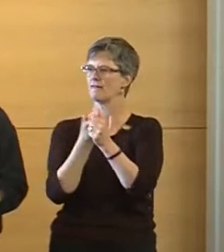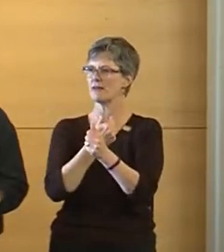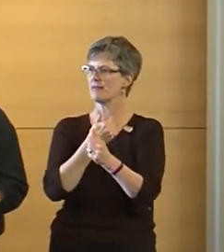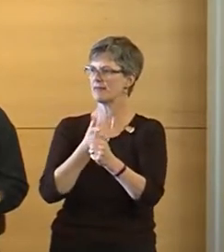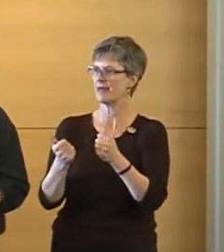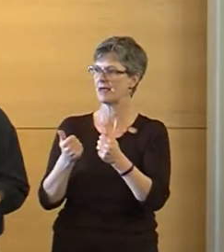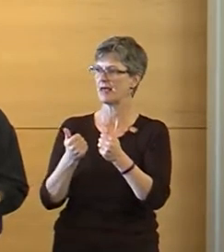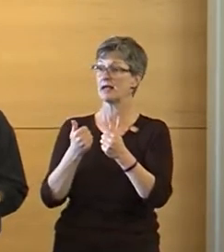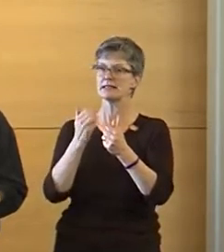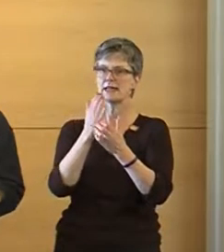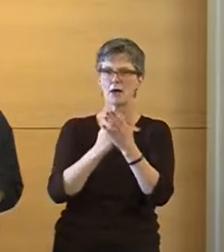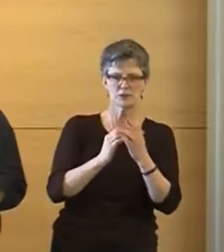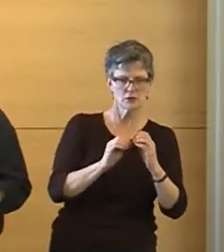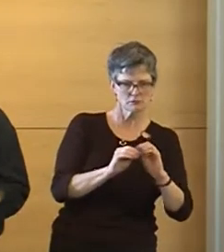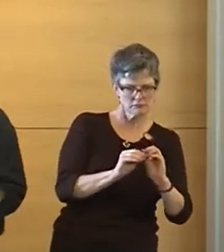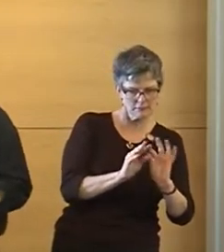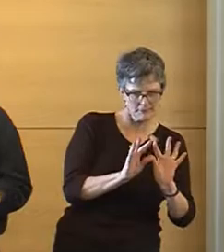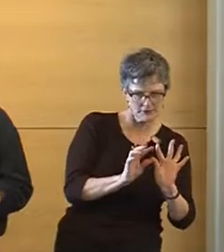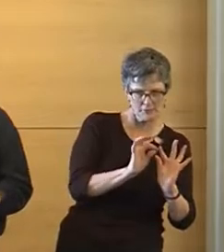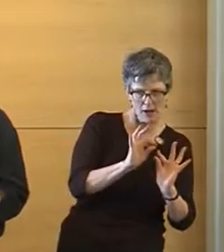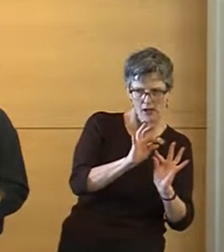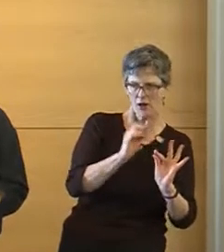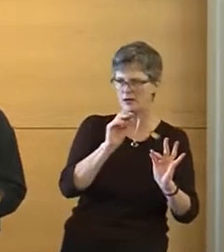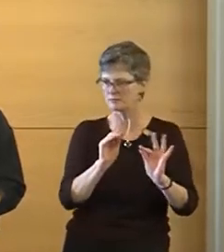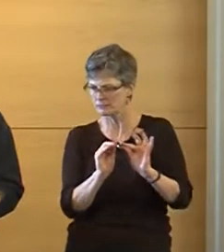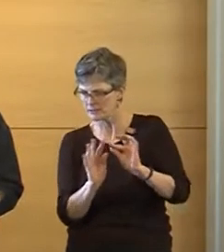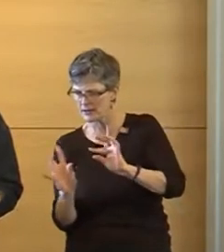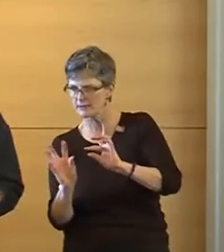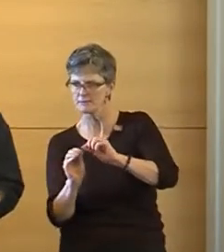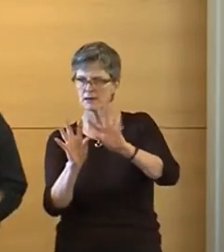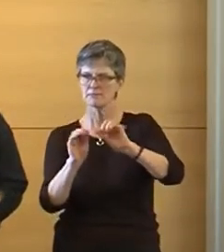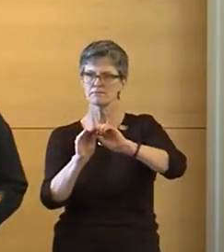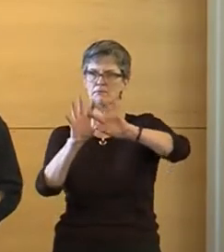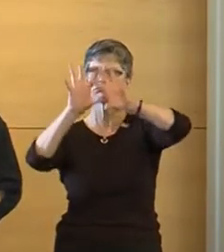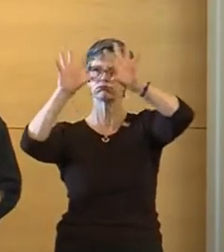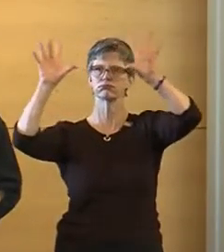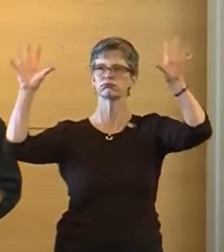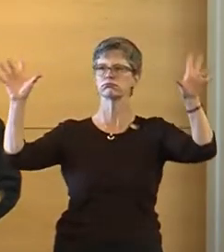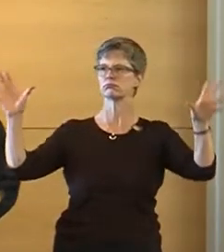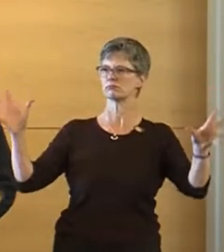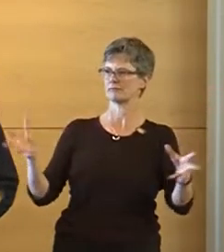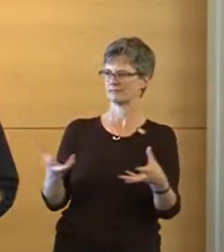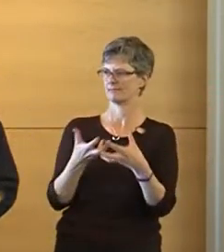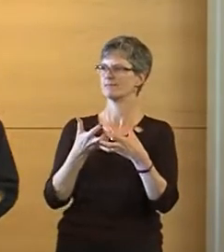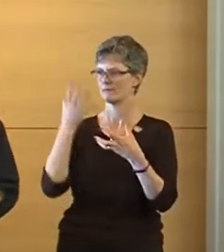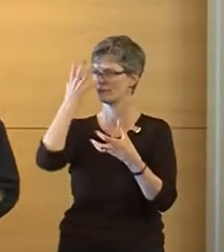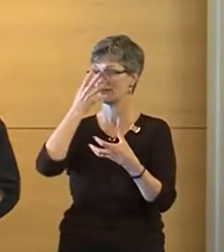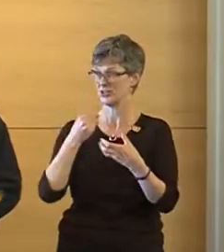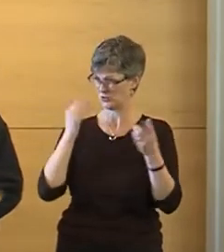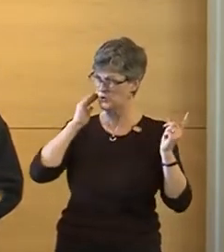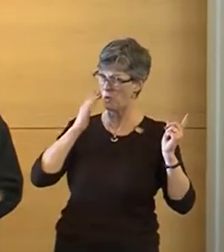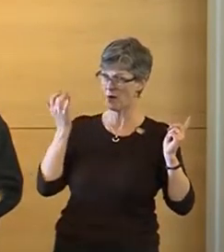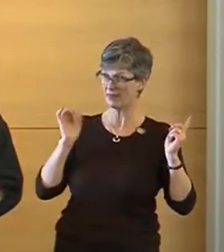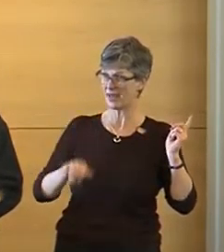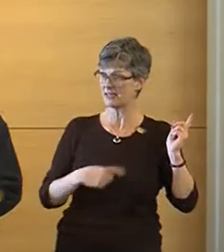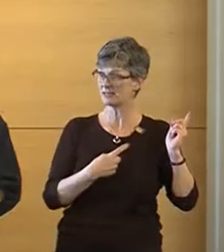points within the sphere are interconnected. So there are dots and there are lines that connect those